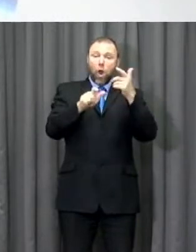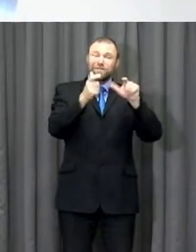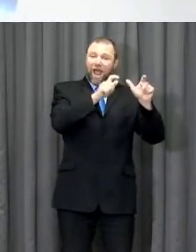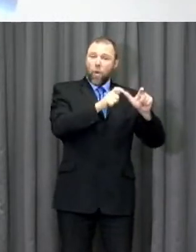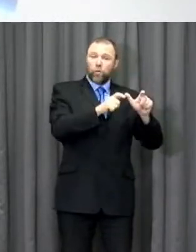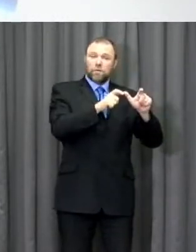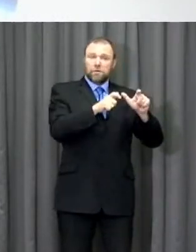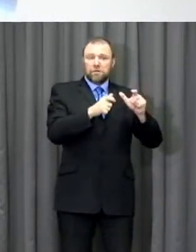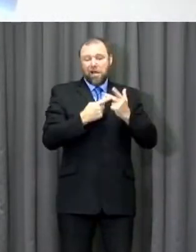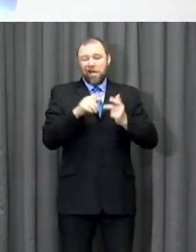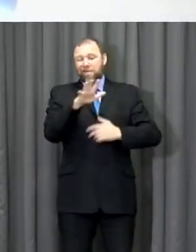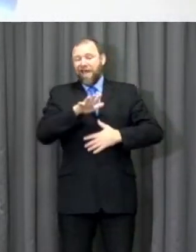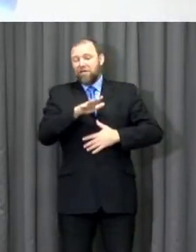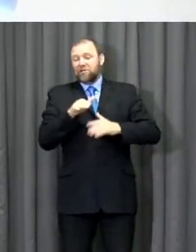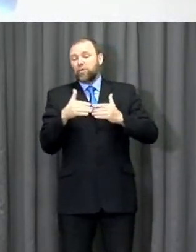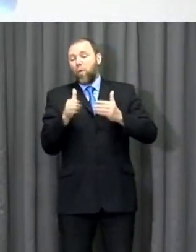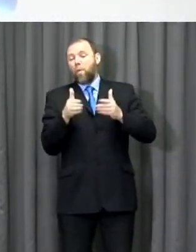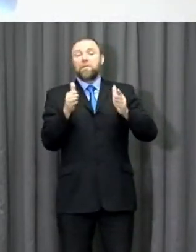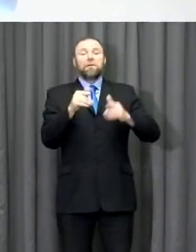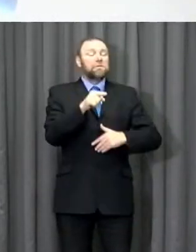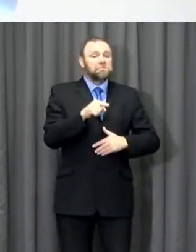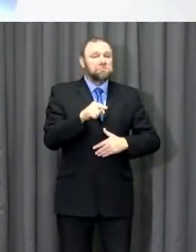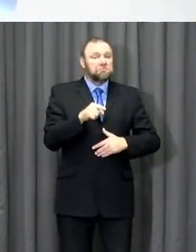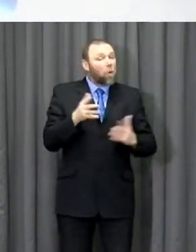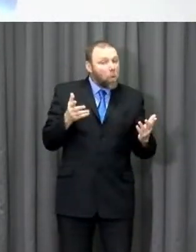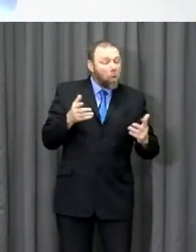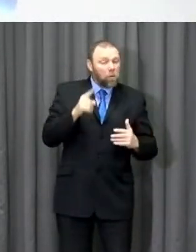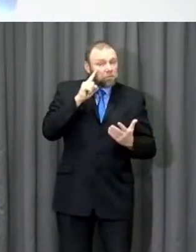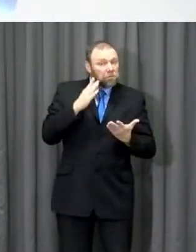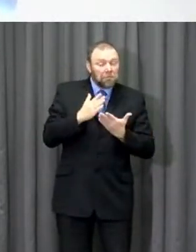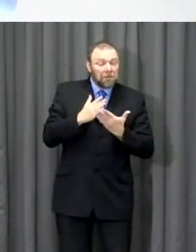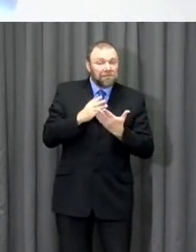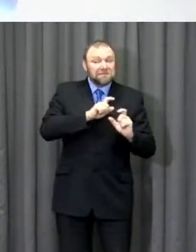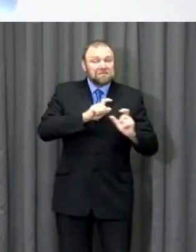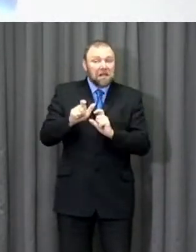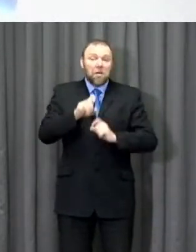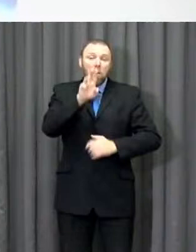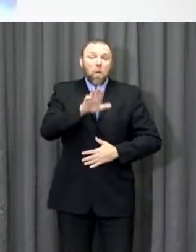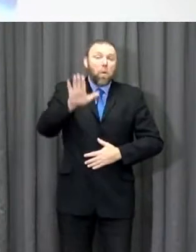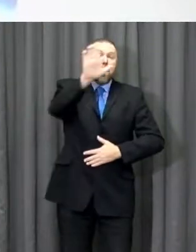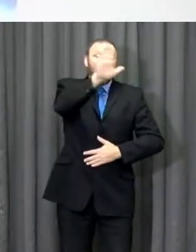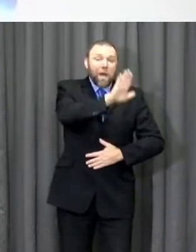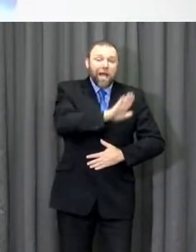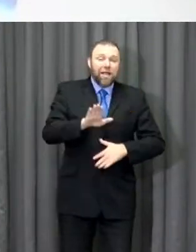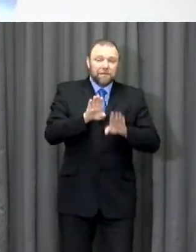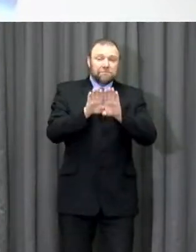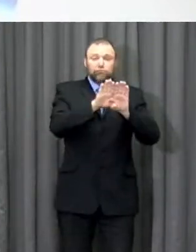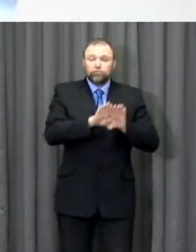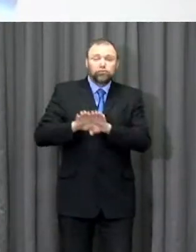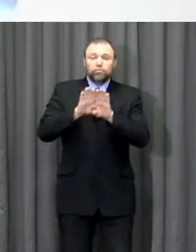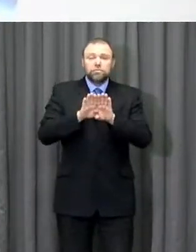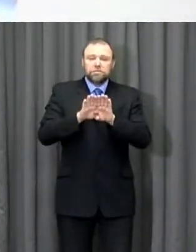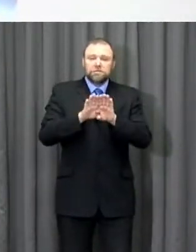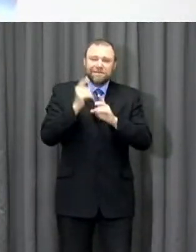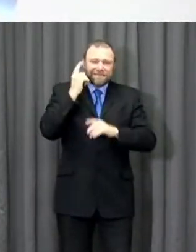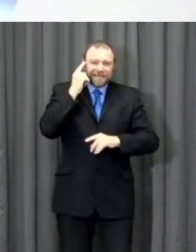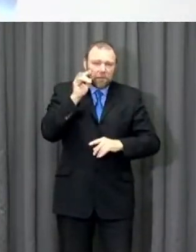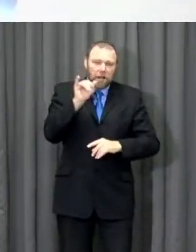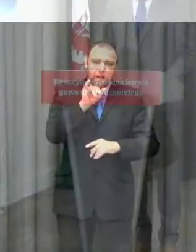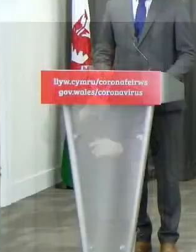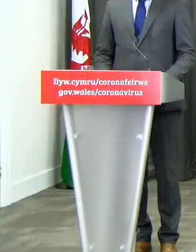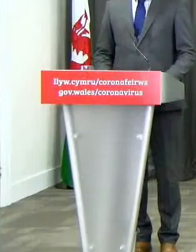lower prevalence rates? Or do you believe a Wales-wide approach to easing lockdown is the most sensible route going